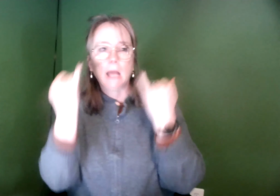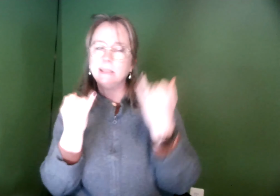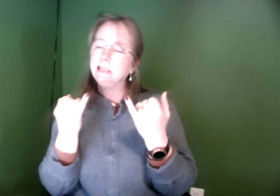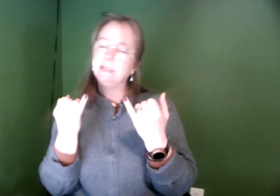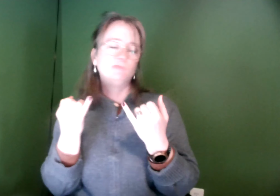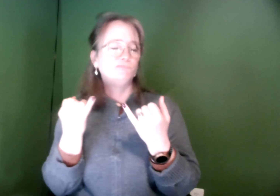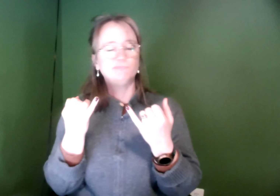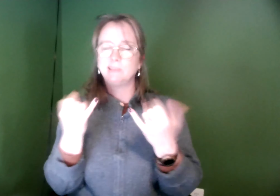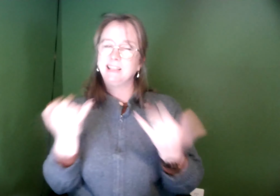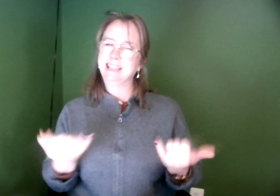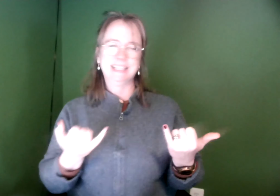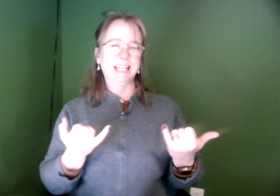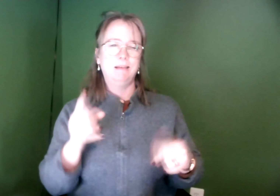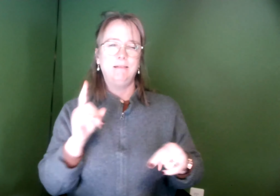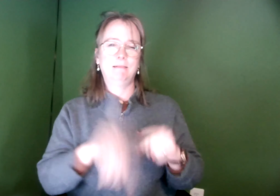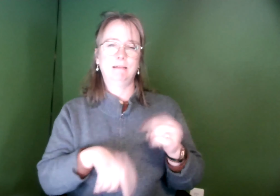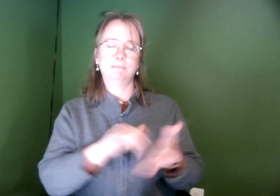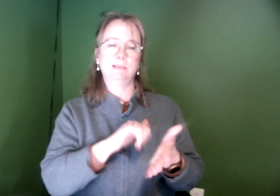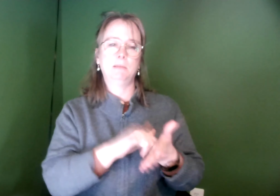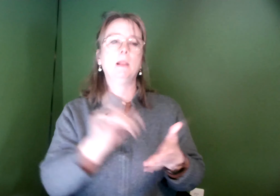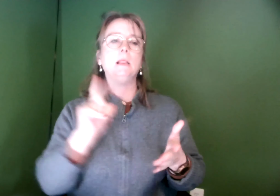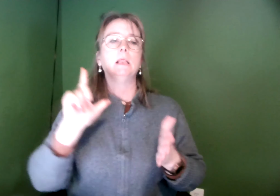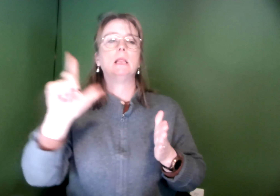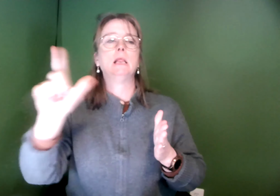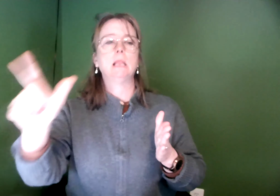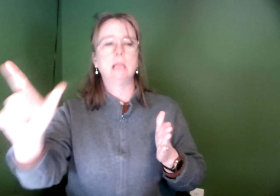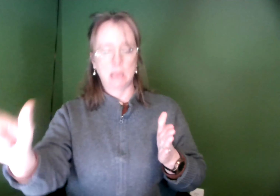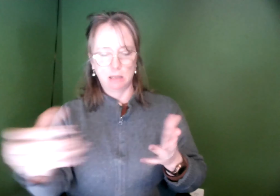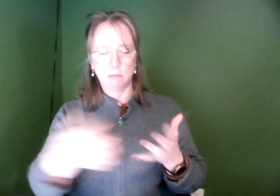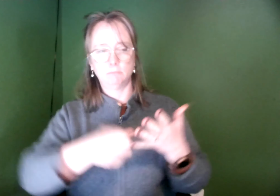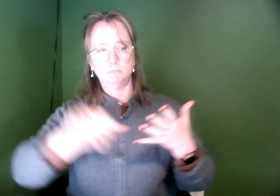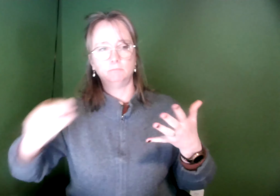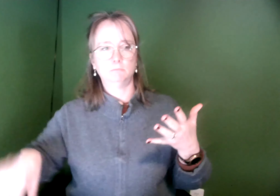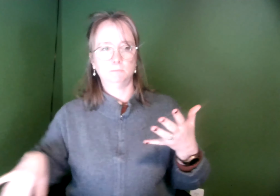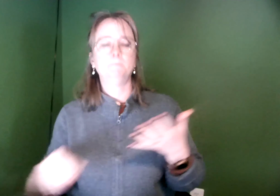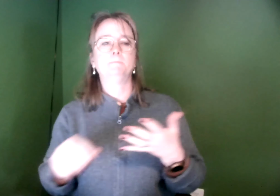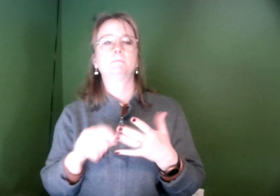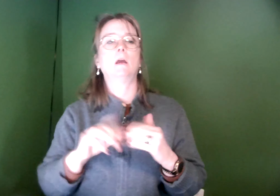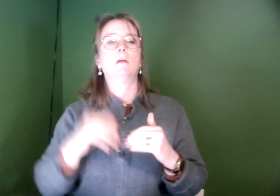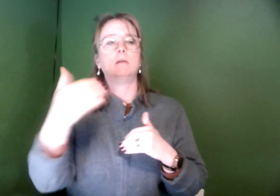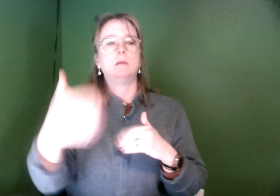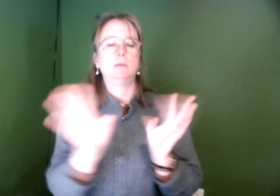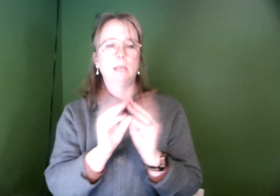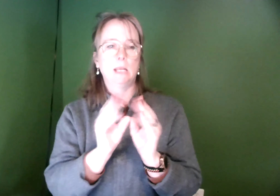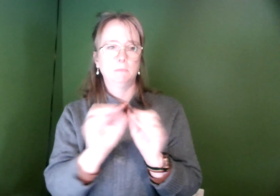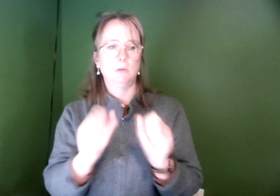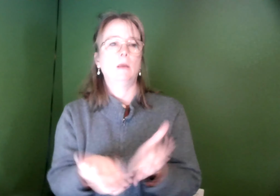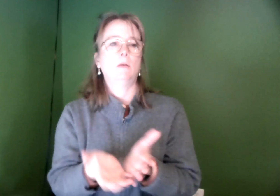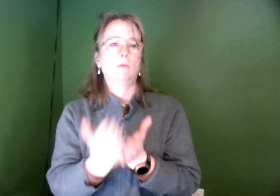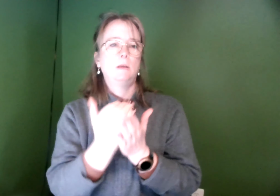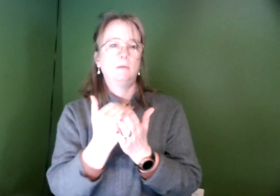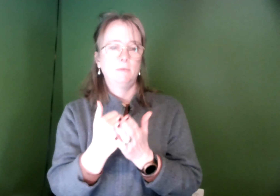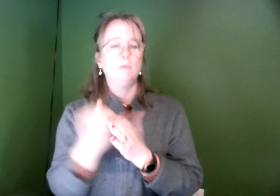different time? And at our next meeting, we can review those and decide